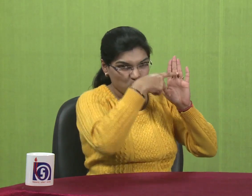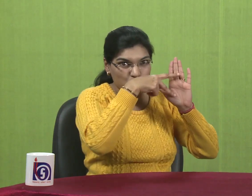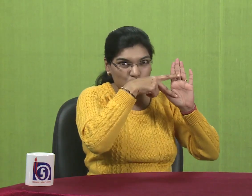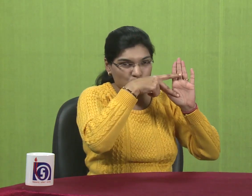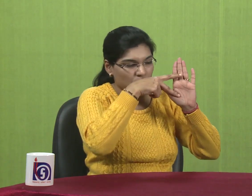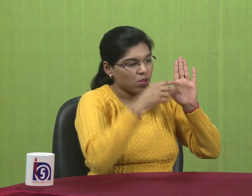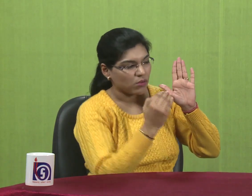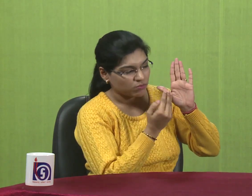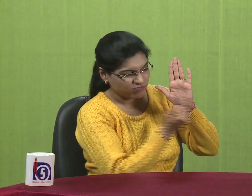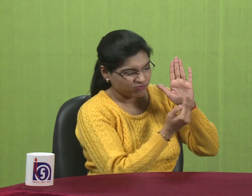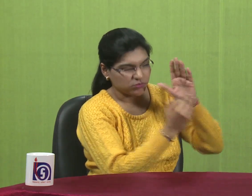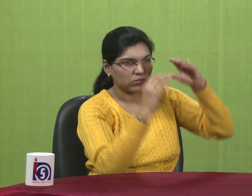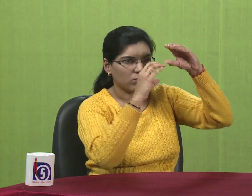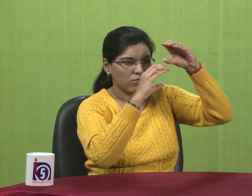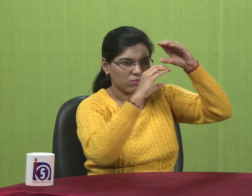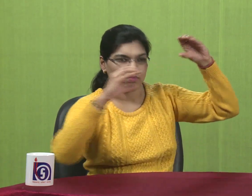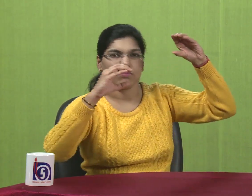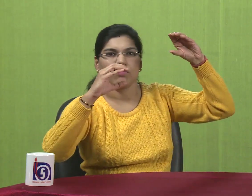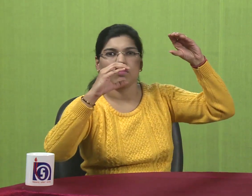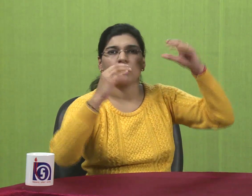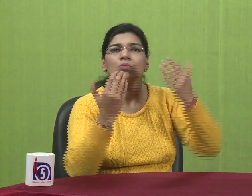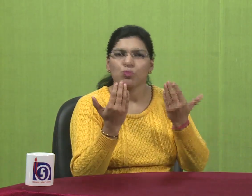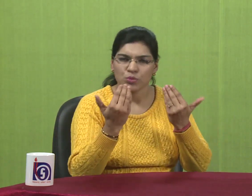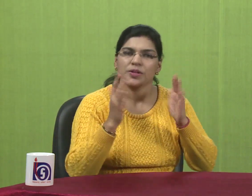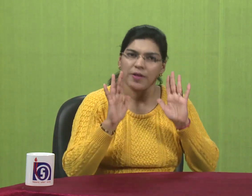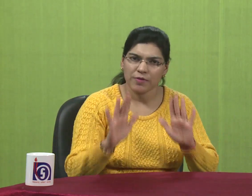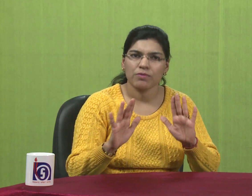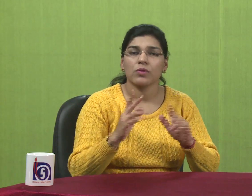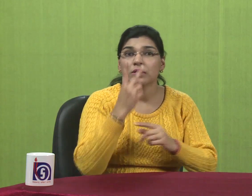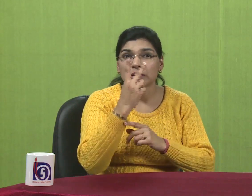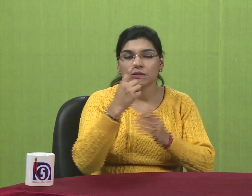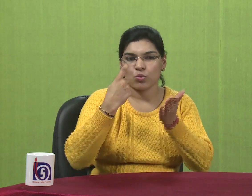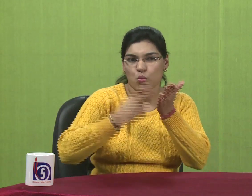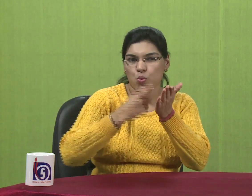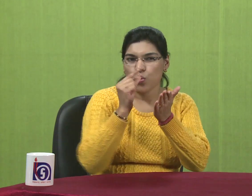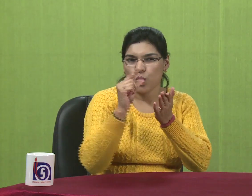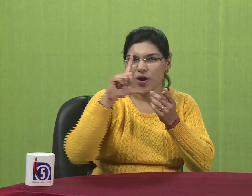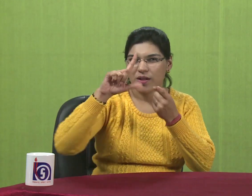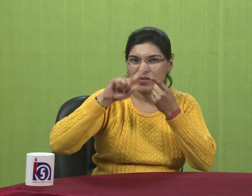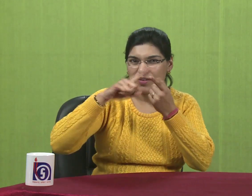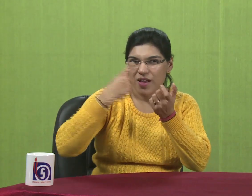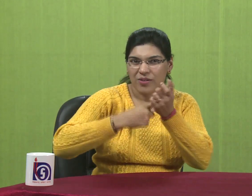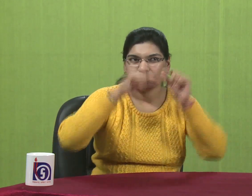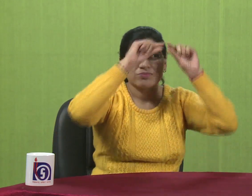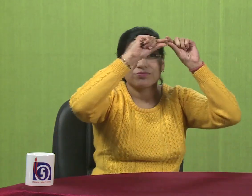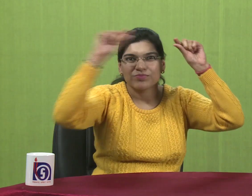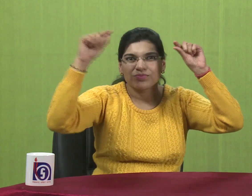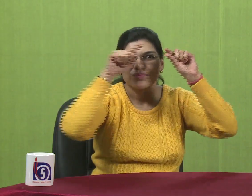your paragraph and move it wherever you want, left indent or right indent.